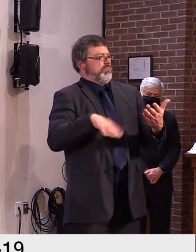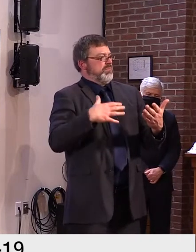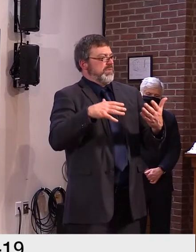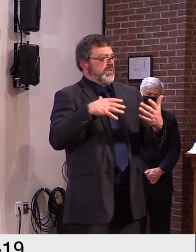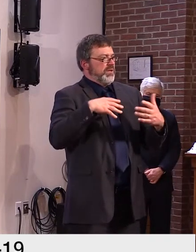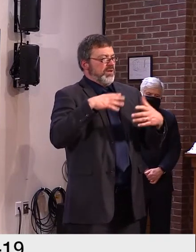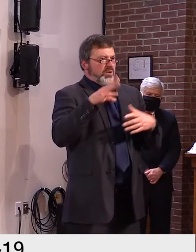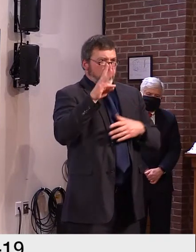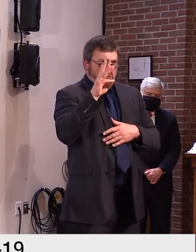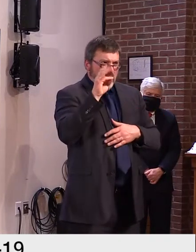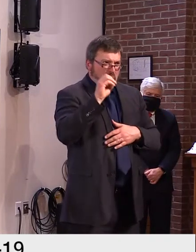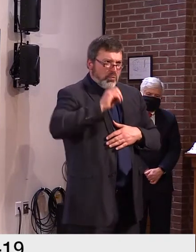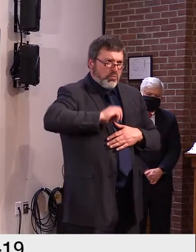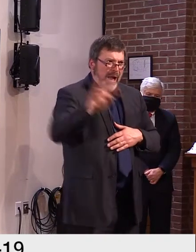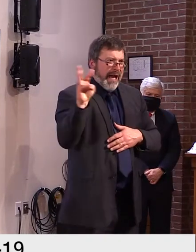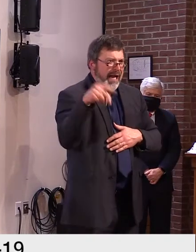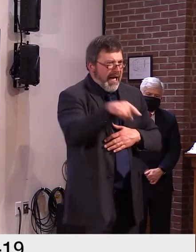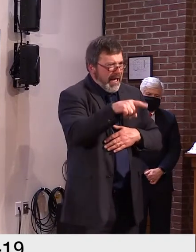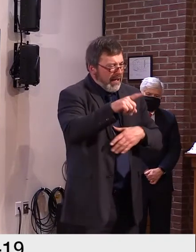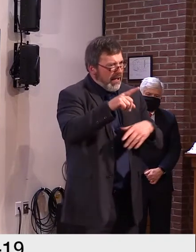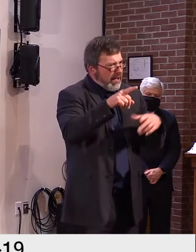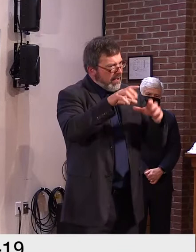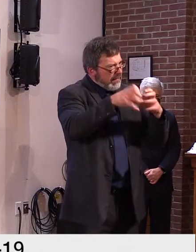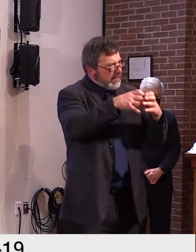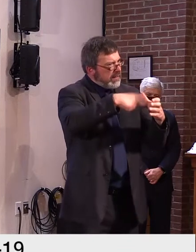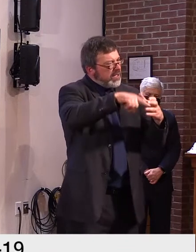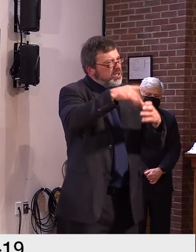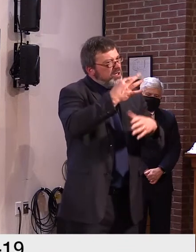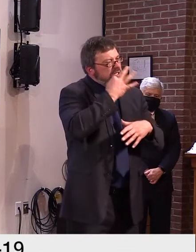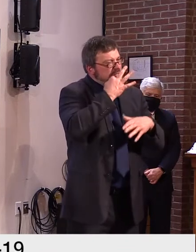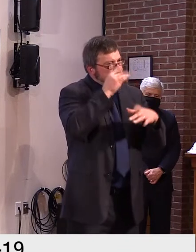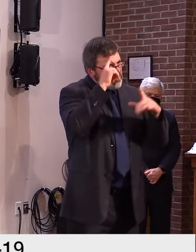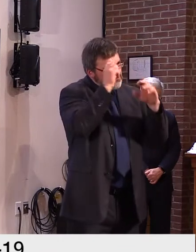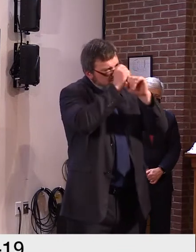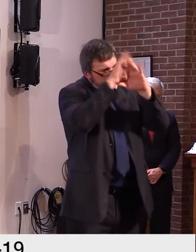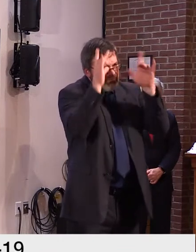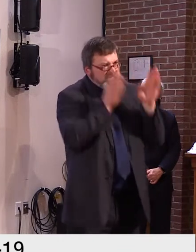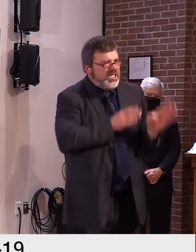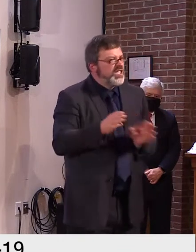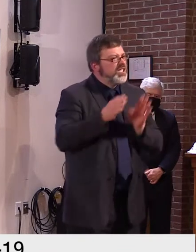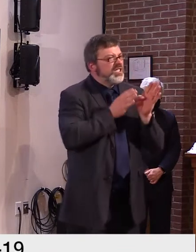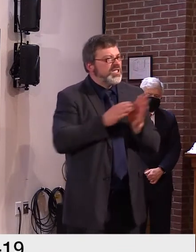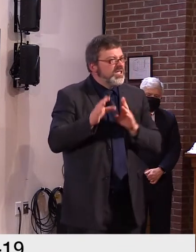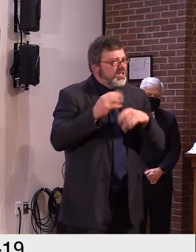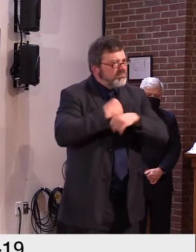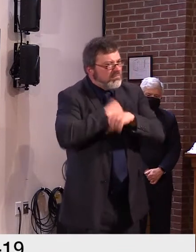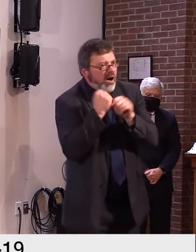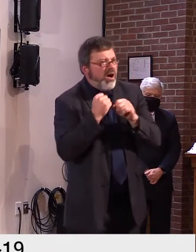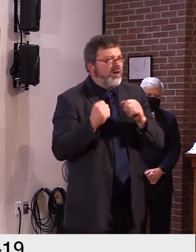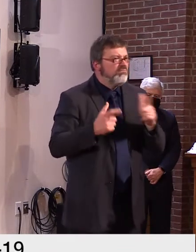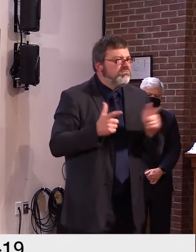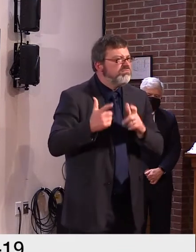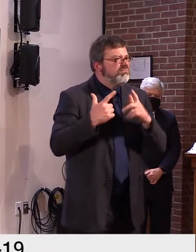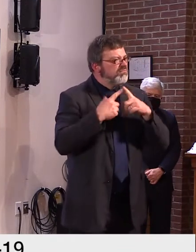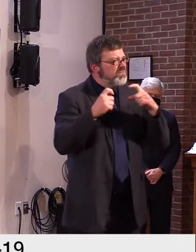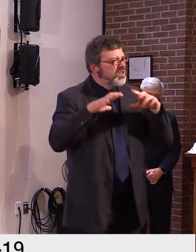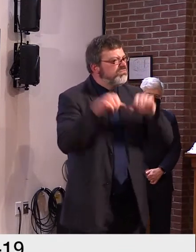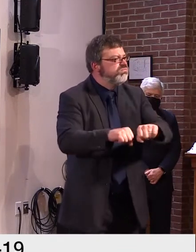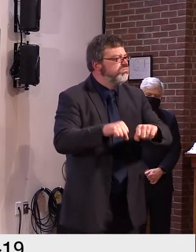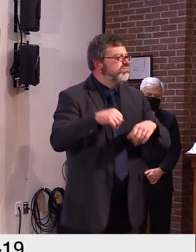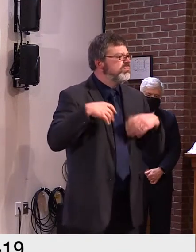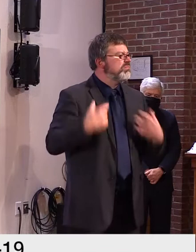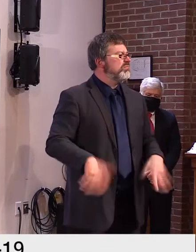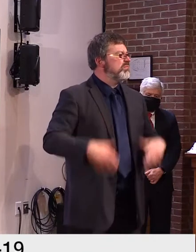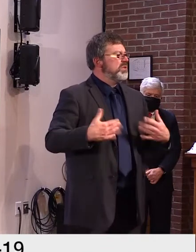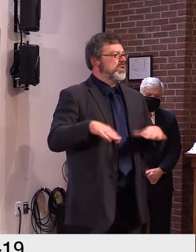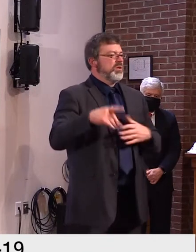for law enforcement, the FBI and state officials to embed people into that organization